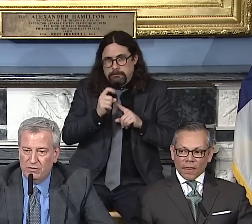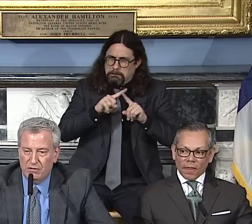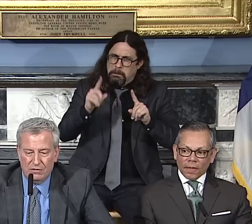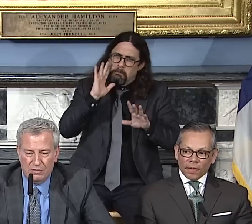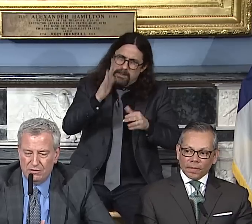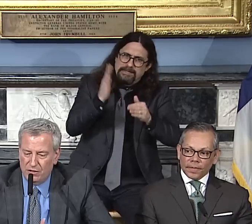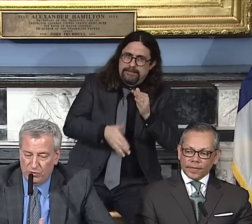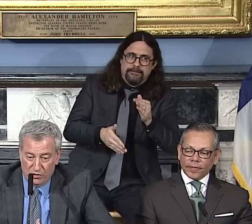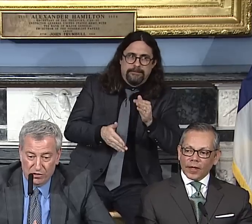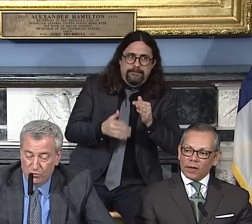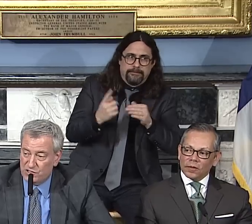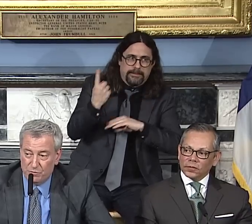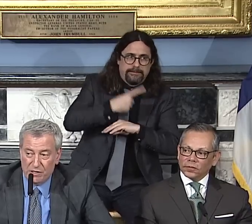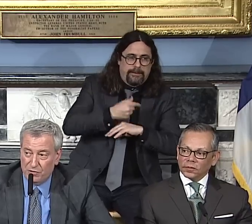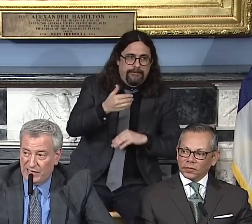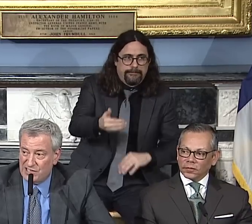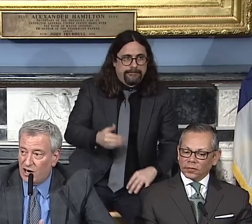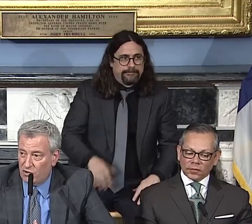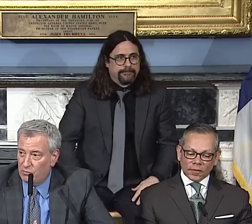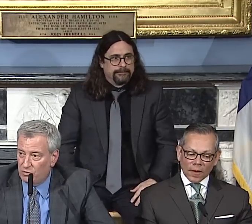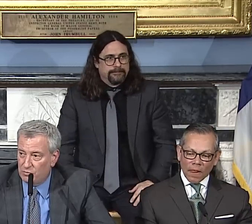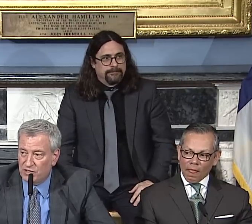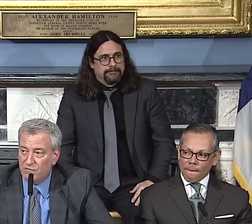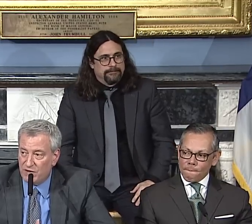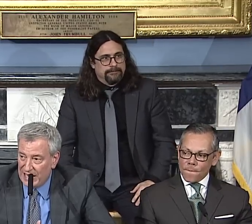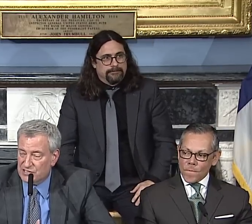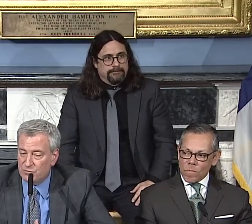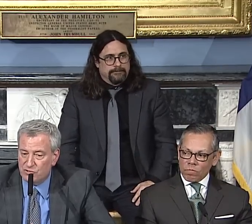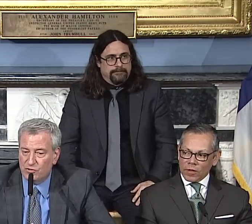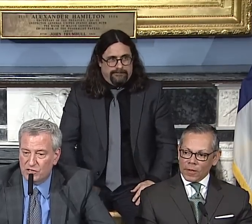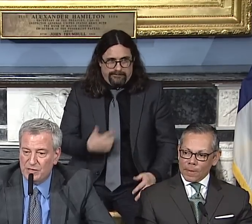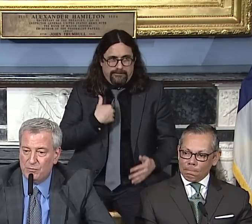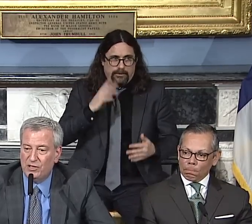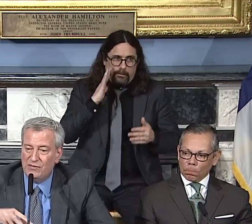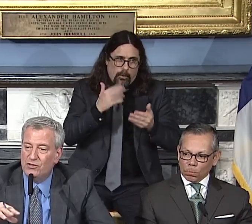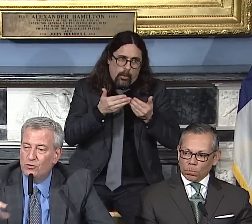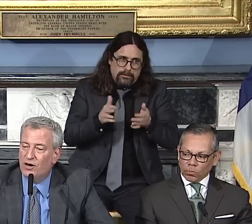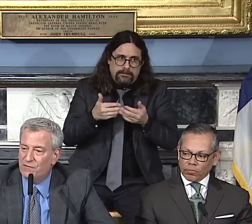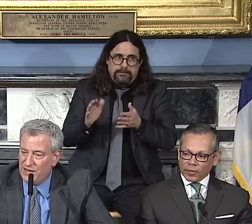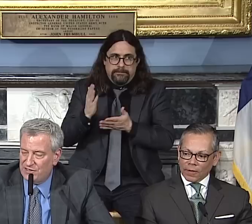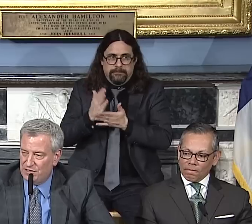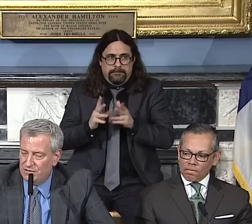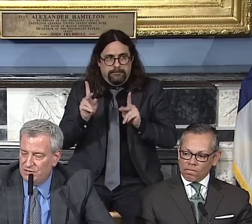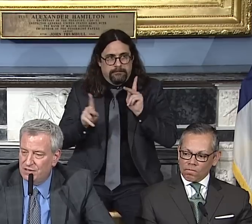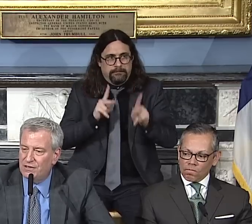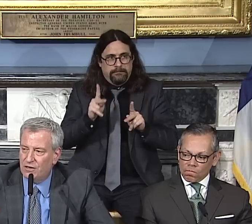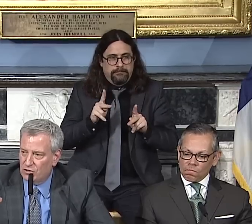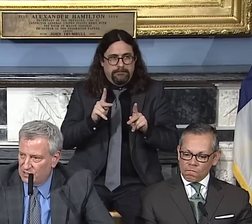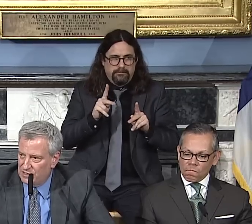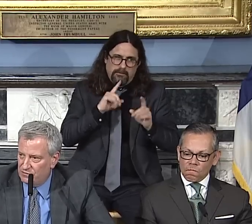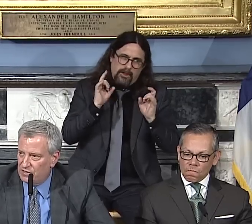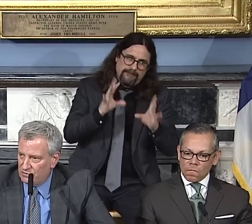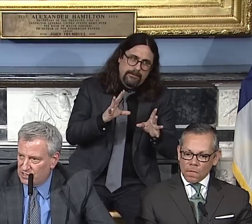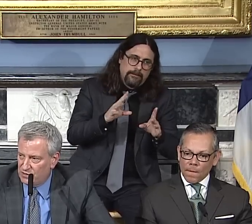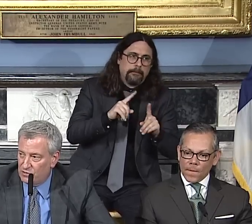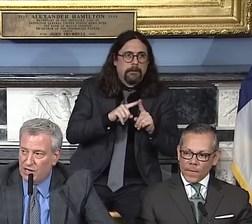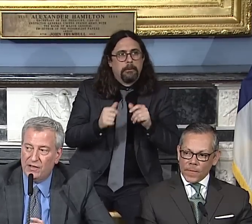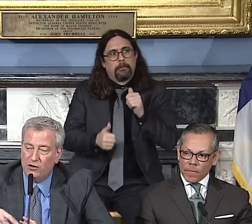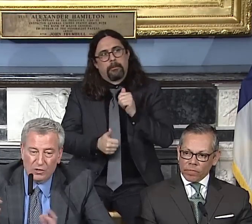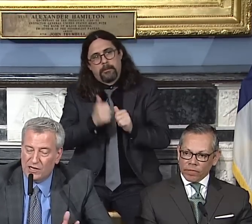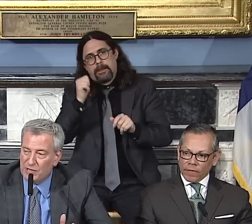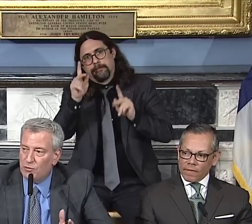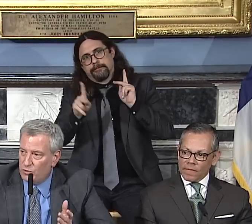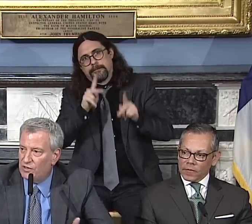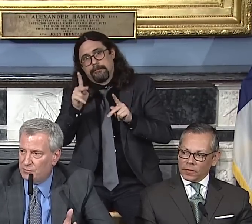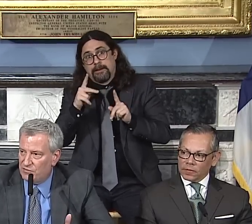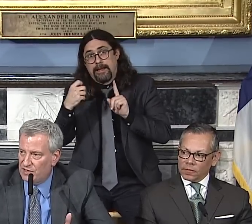know, that we're going to lose some people, and that's horrible. But the vast majority of people, even who are affected, are going to live and recover. And then